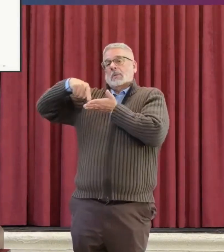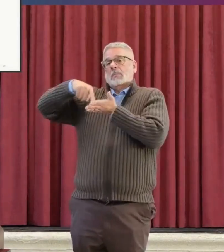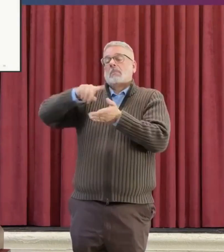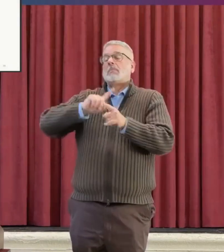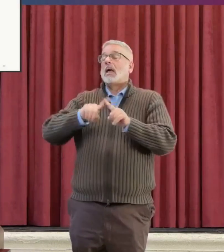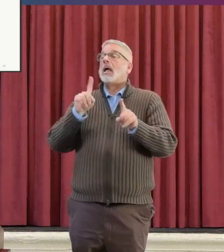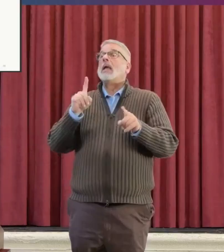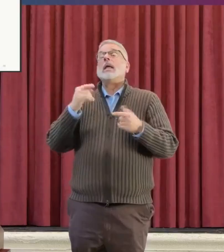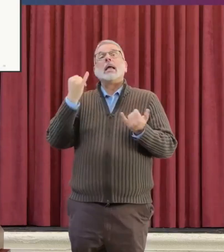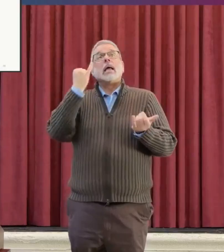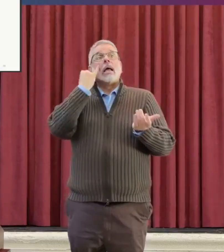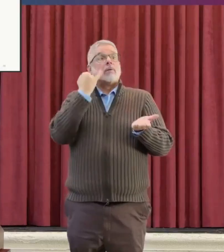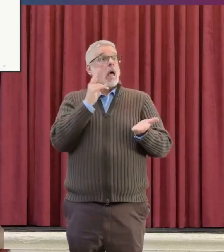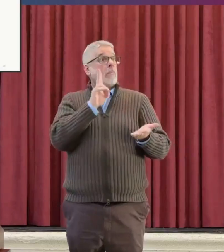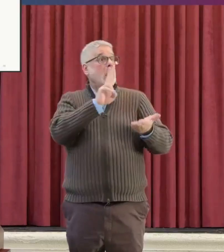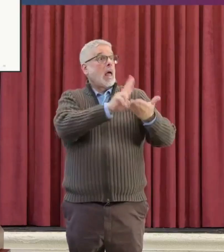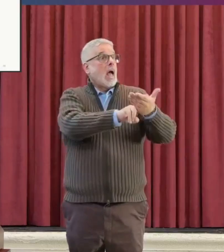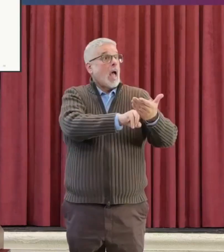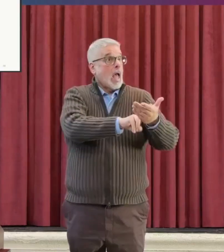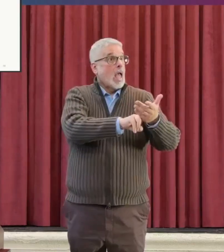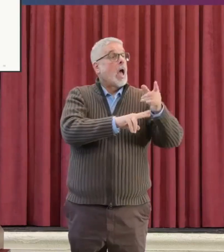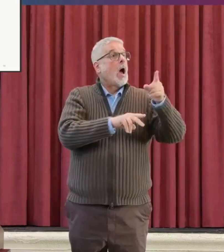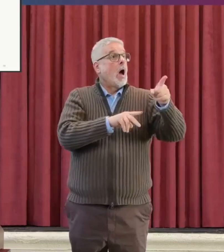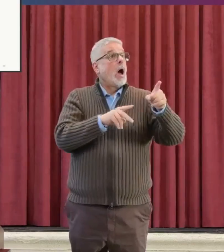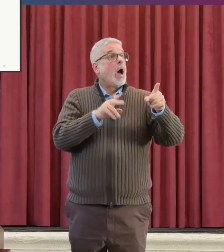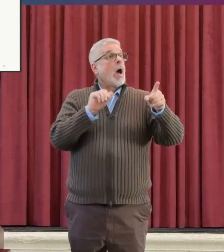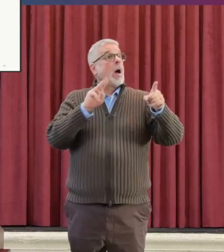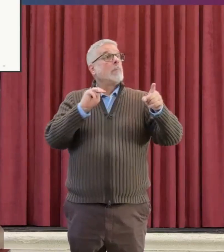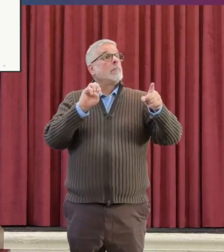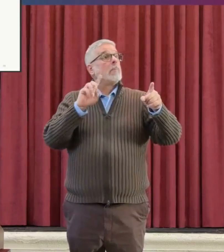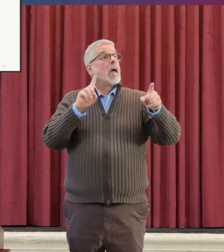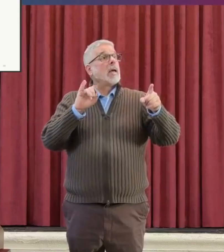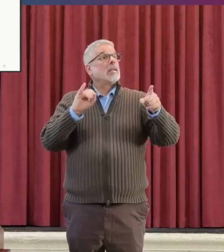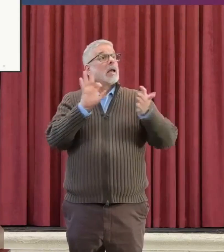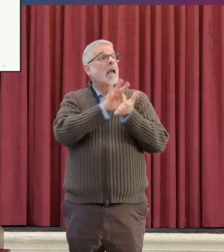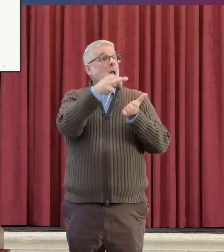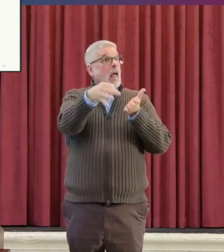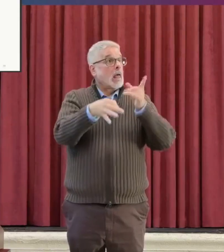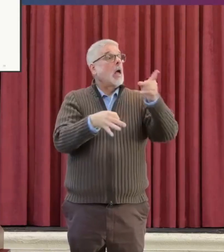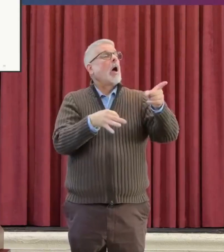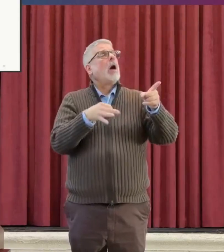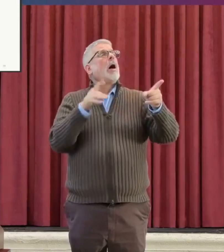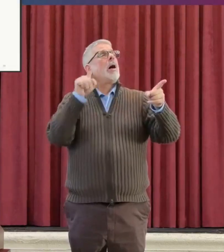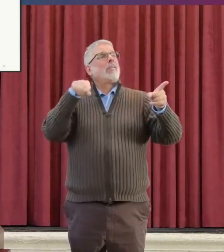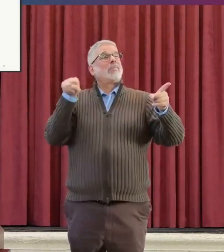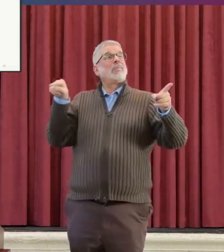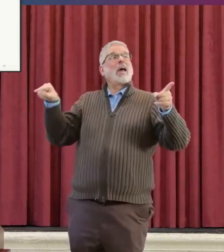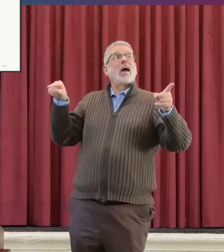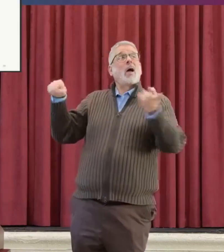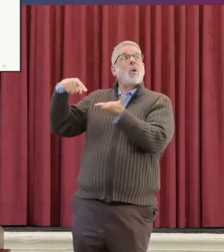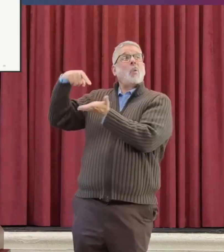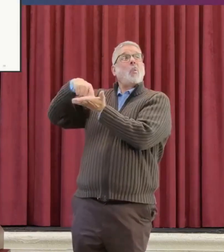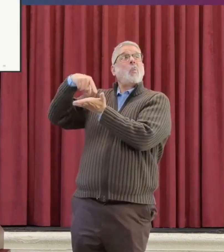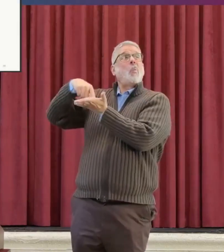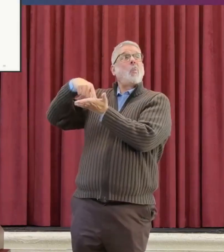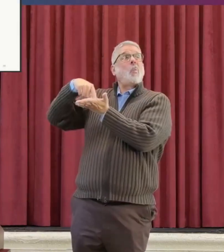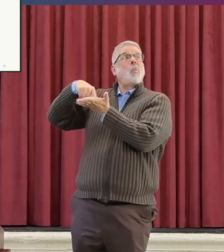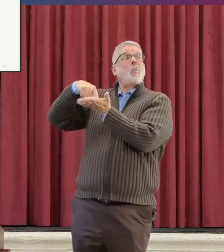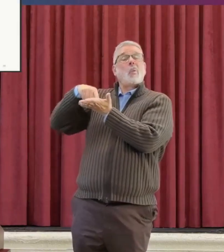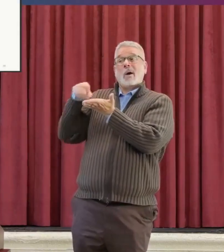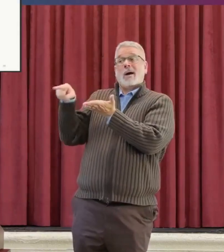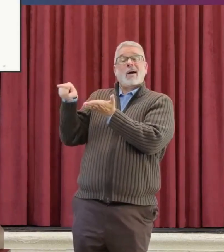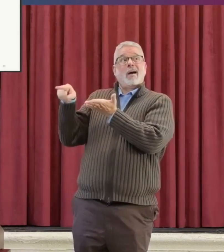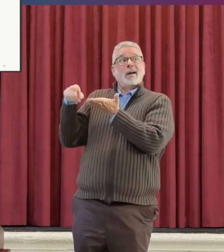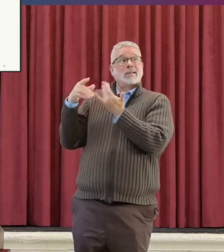it, but when you apply for Medi-Cal newly, you can ask Medi-Cal to backdate the